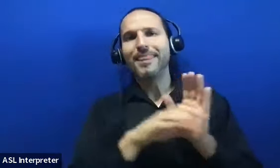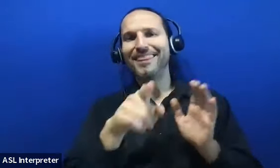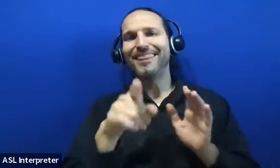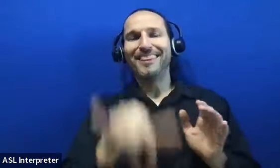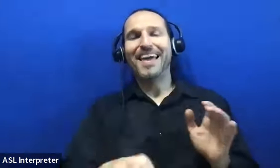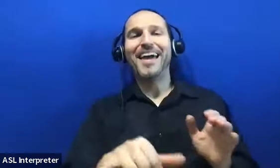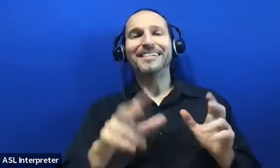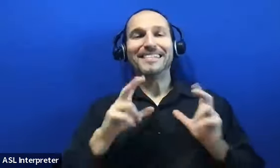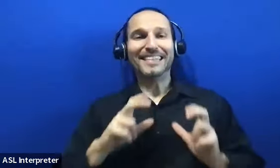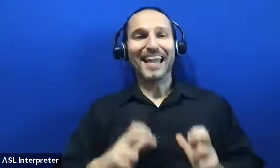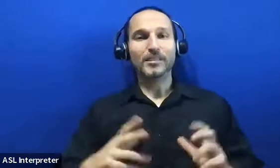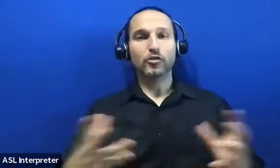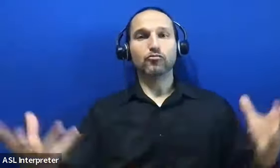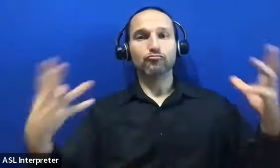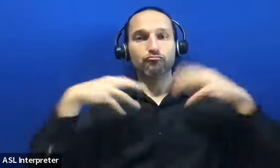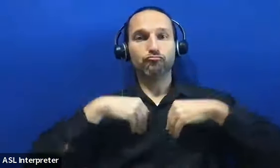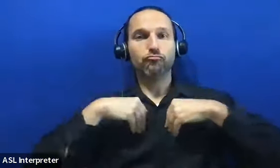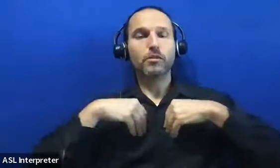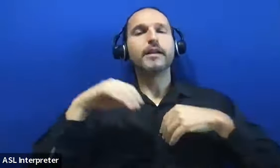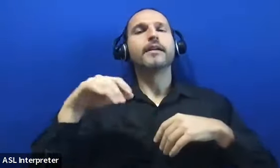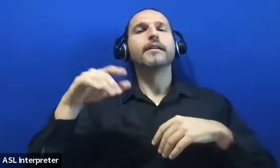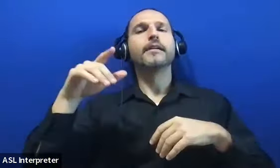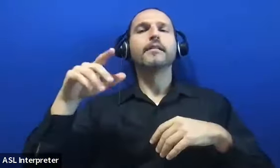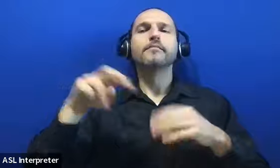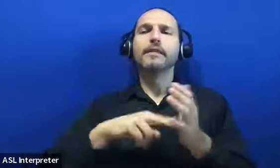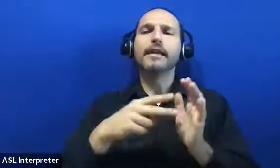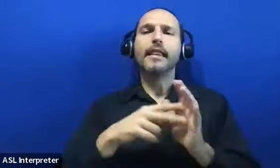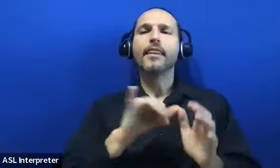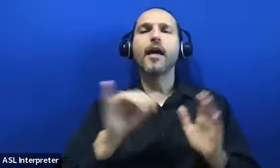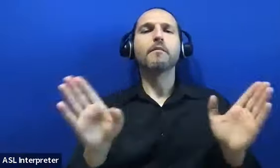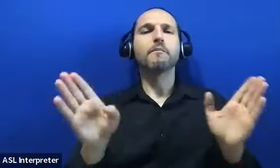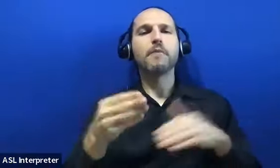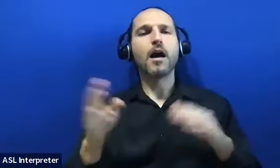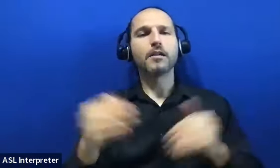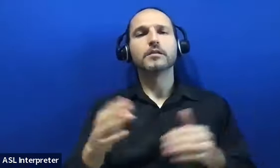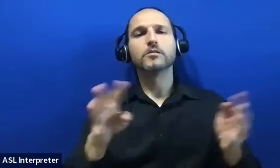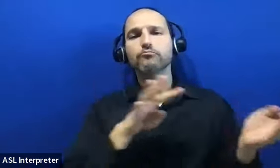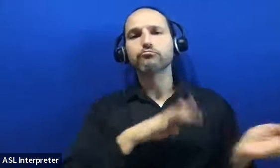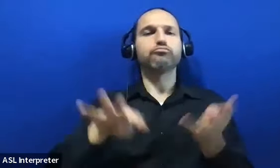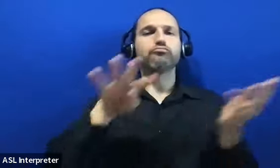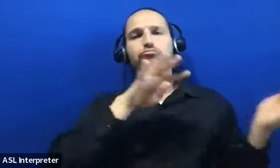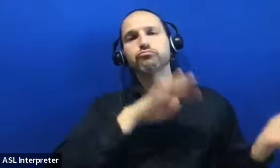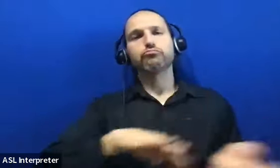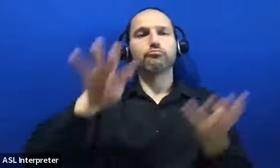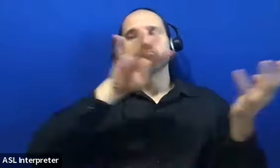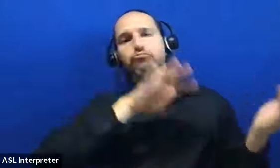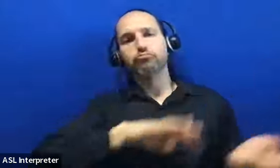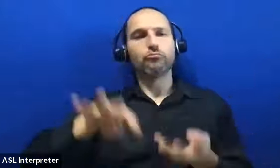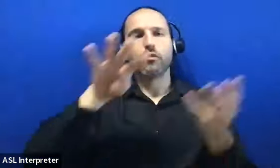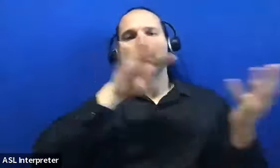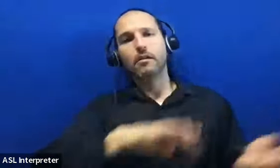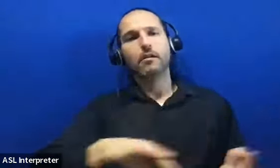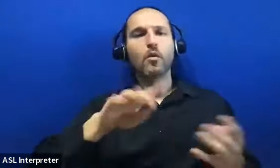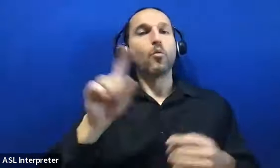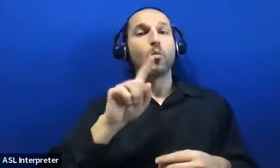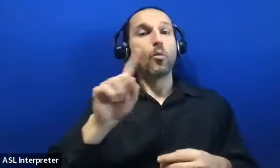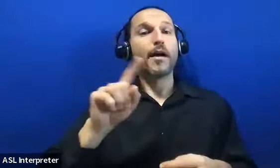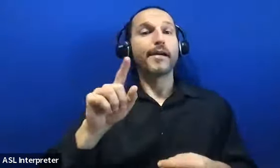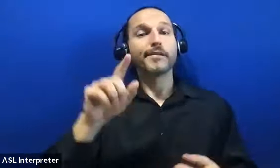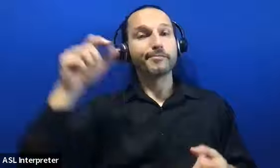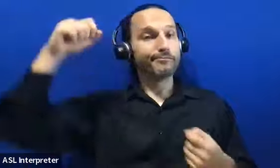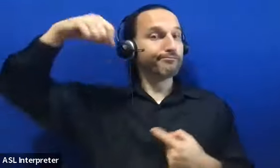information as these boxes on a conveyor belt, and they are all traveling to the brain. The